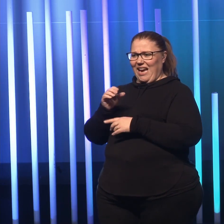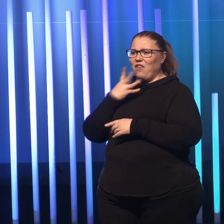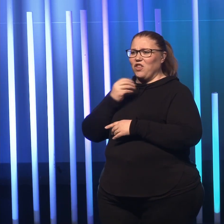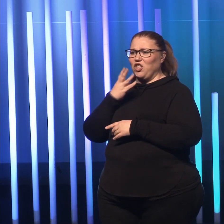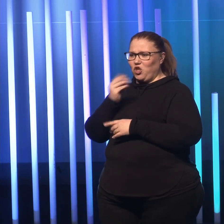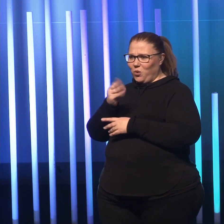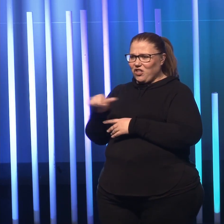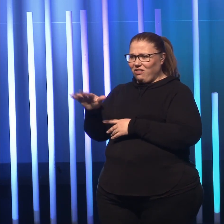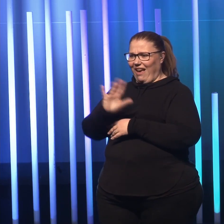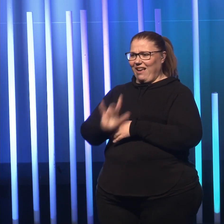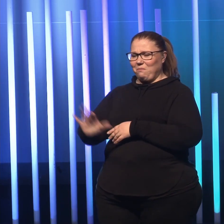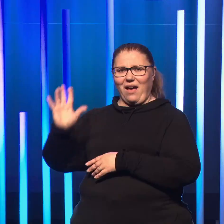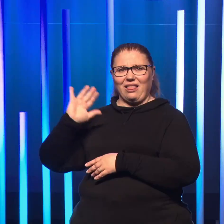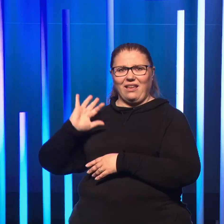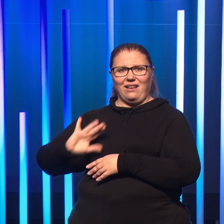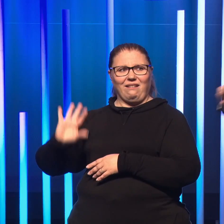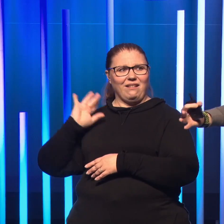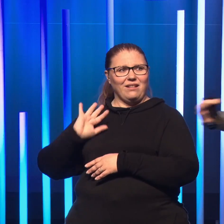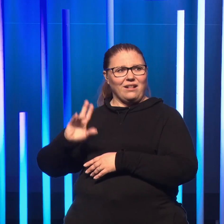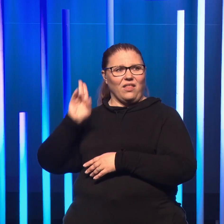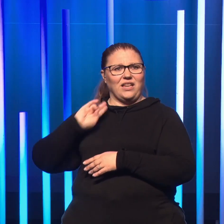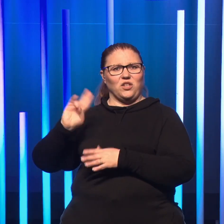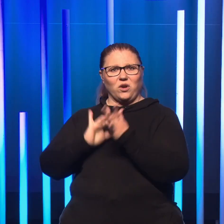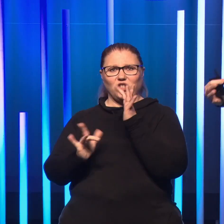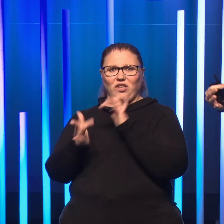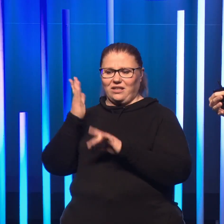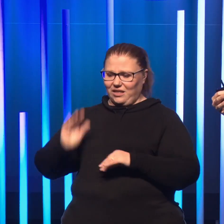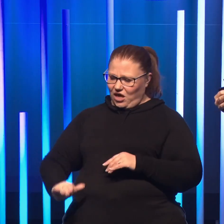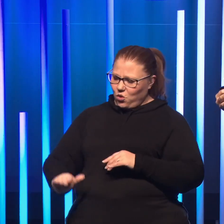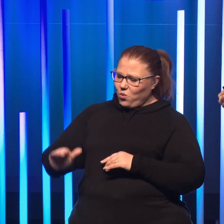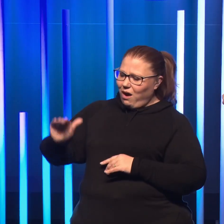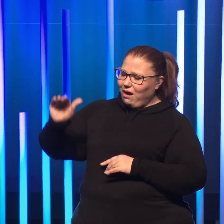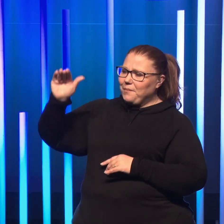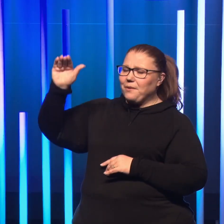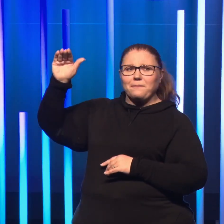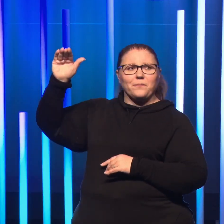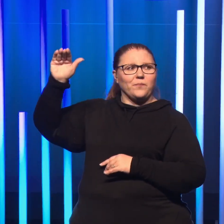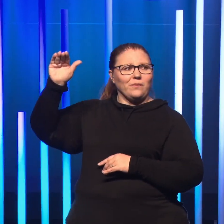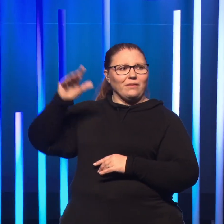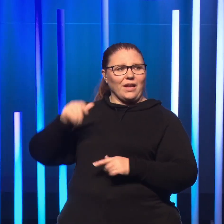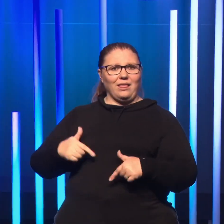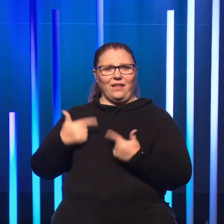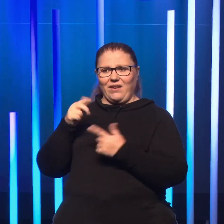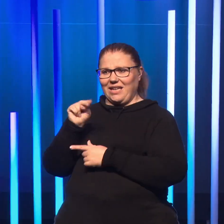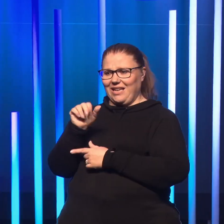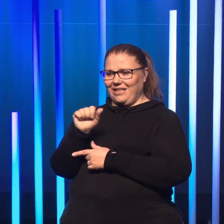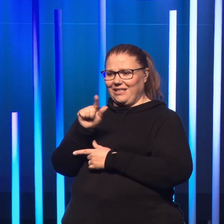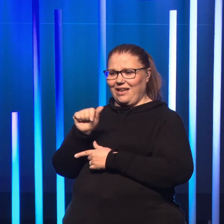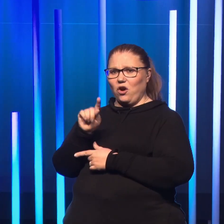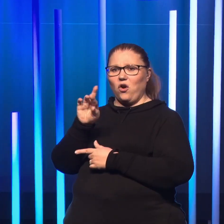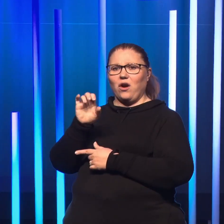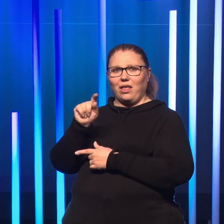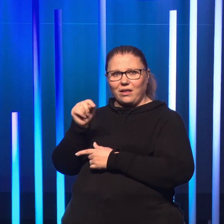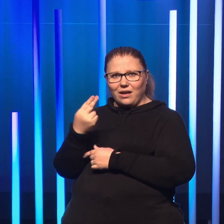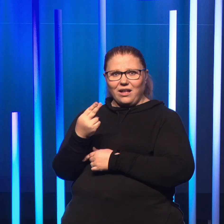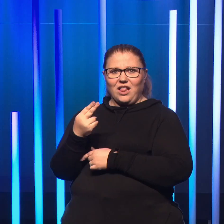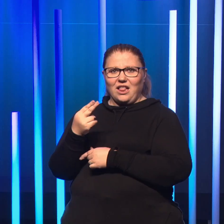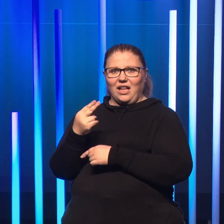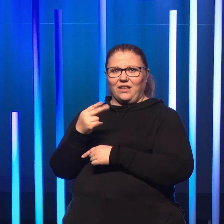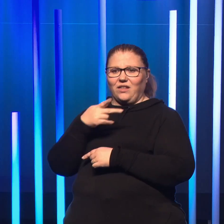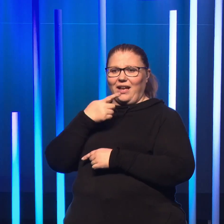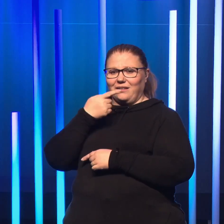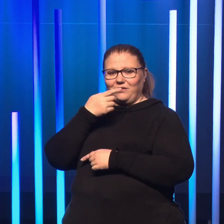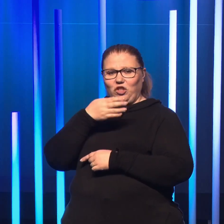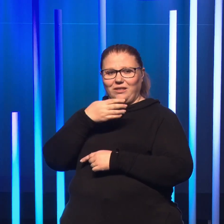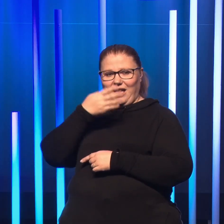And I think the historical Jesus, as he came of age, as he grew up as a young man living in Nazareth, just off the Sea of Galilee, I think he thought to